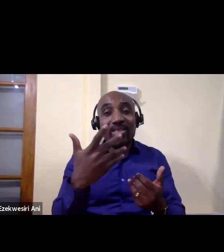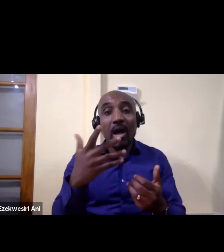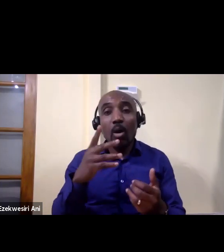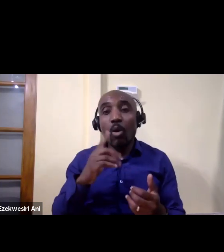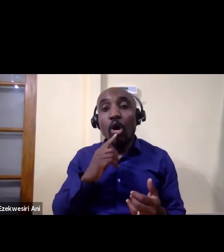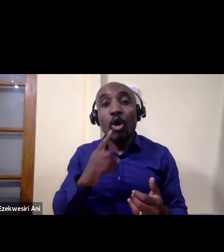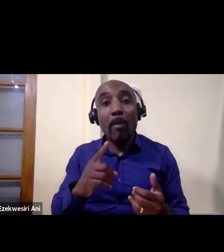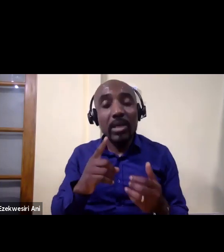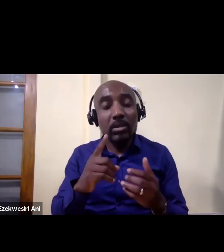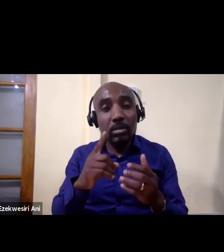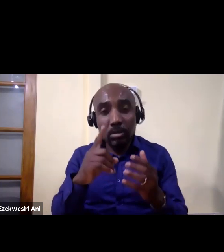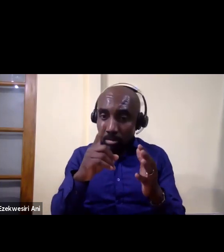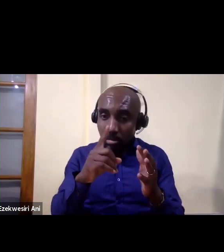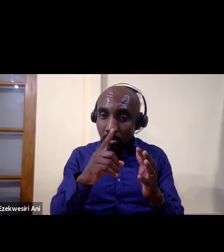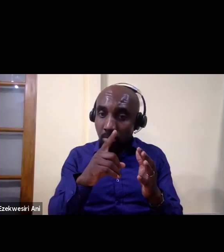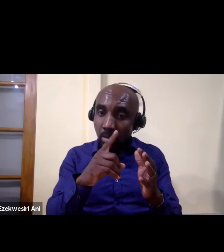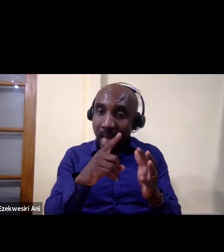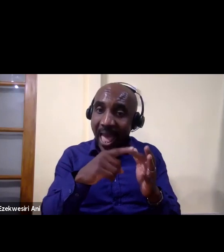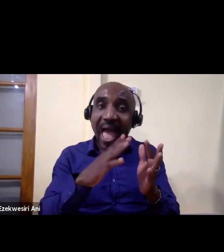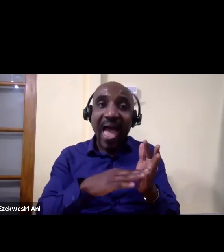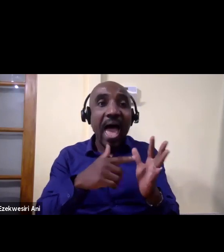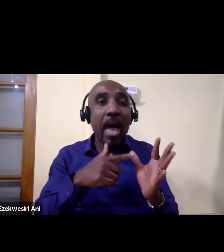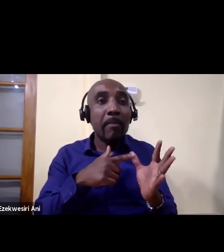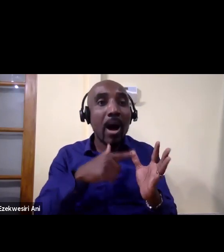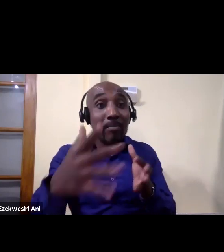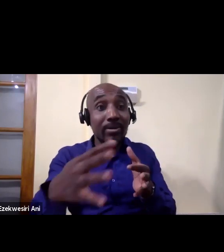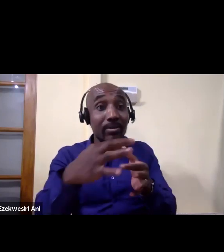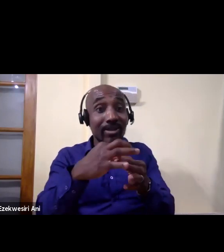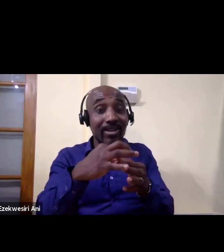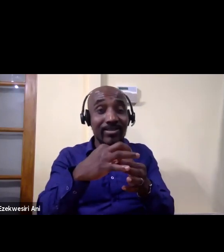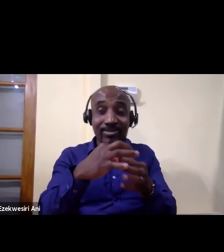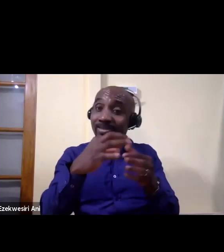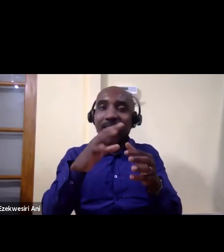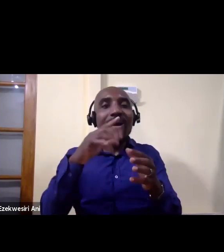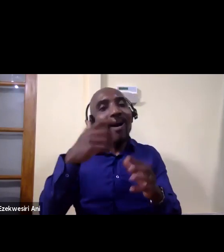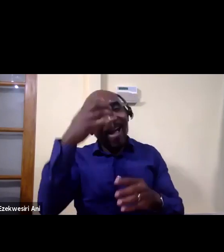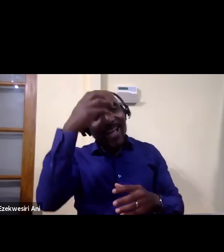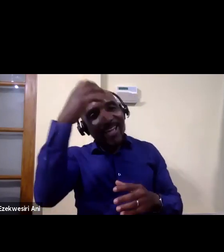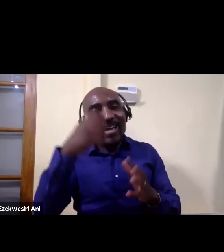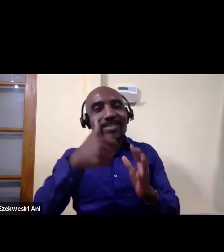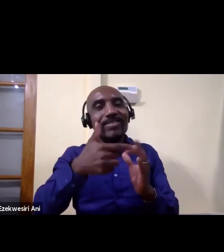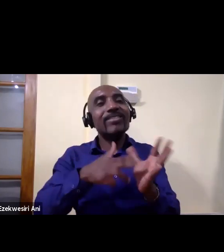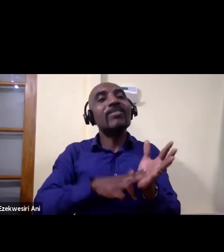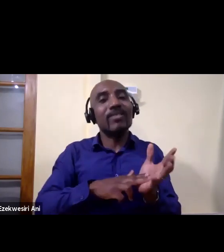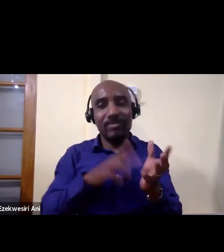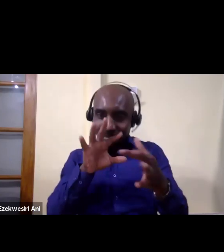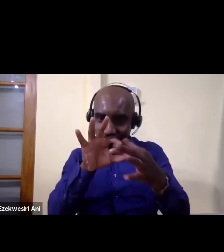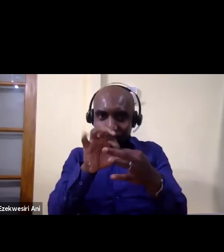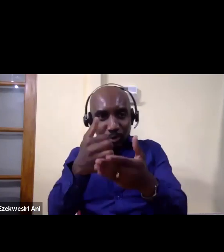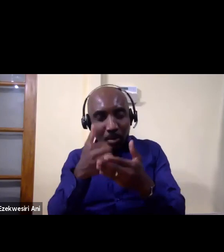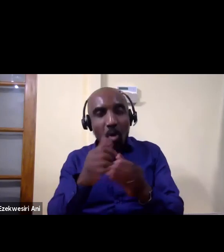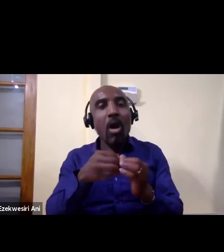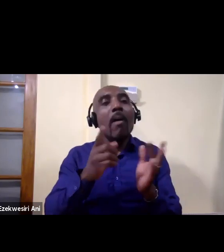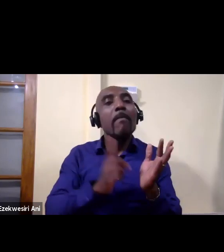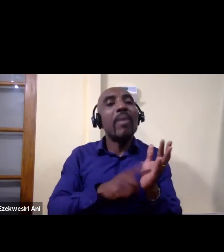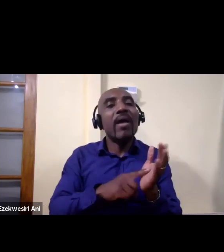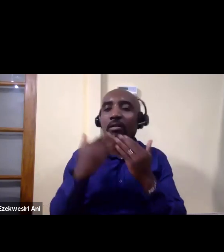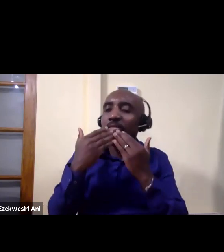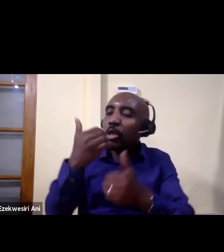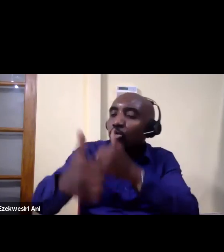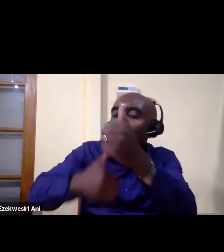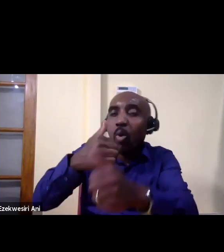Dent Code, who has tuned in, and say solidarity from Kensington, and thanks Belle for all her work on